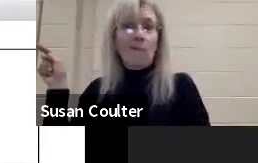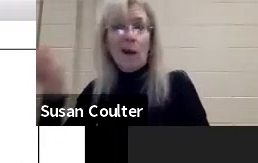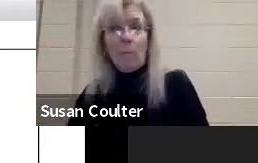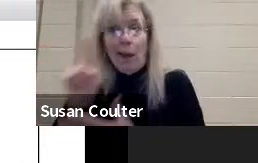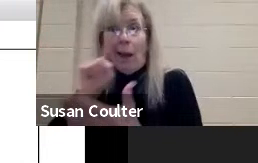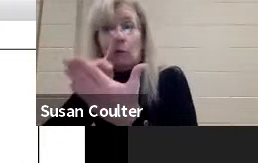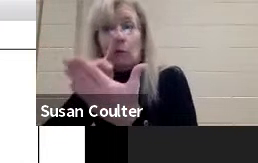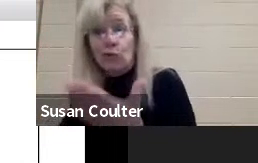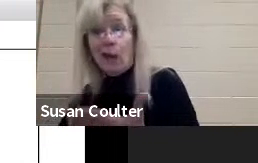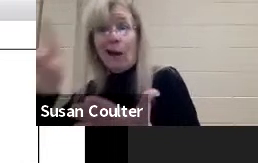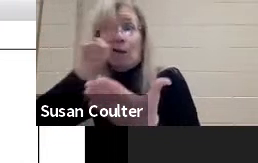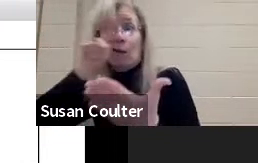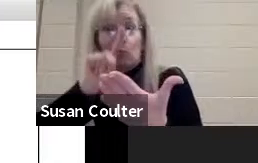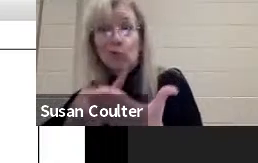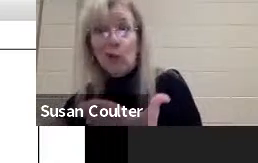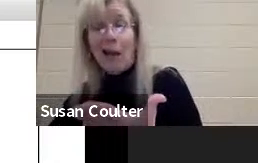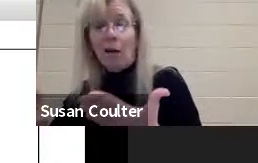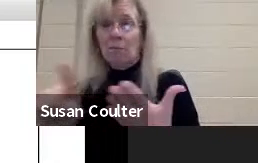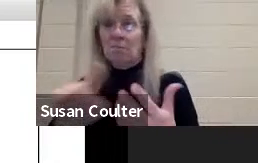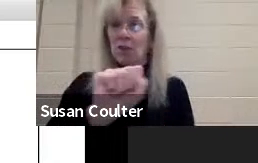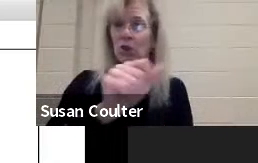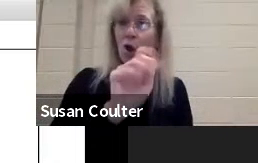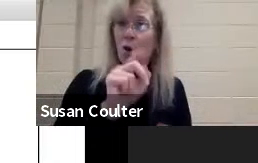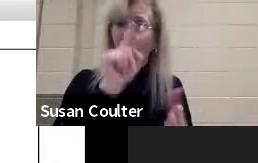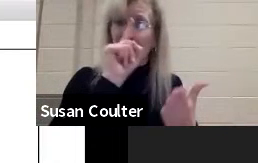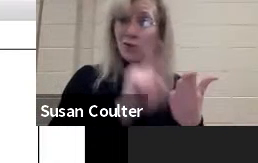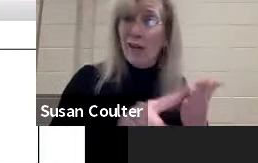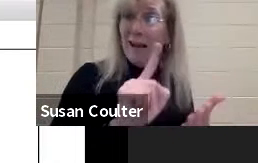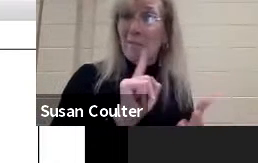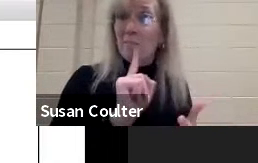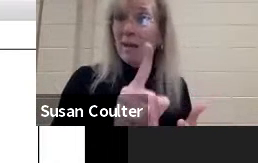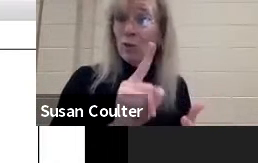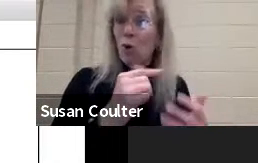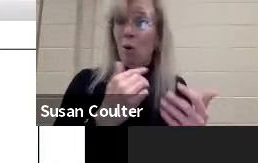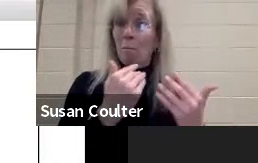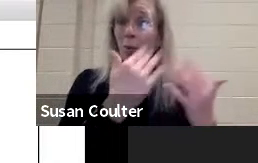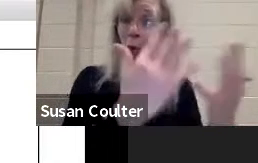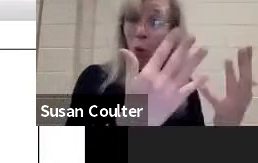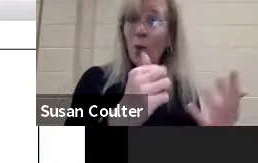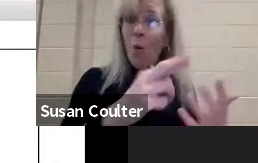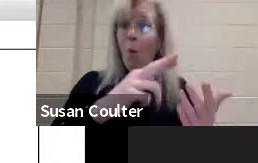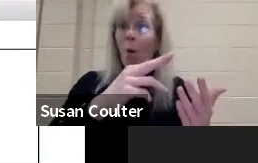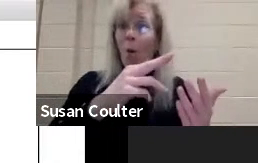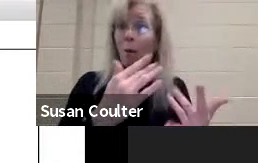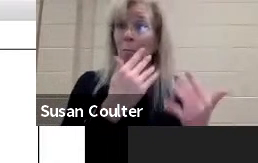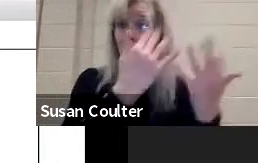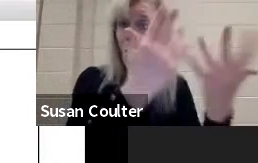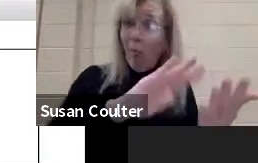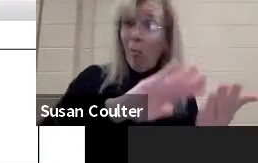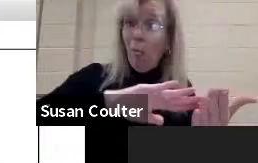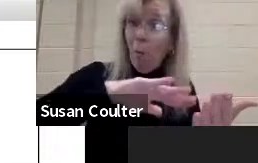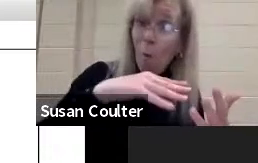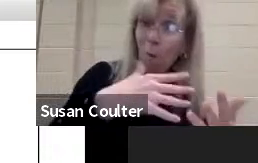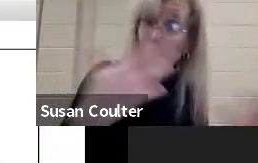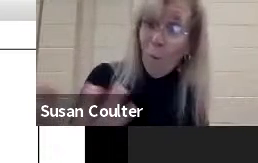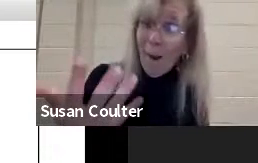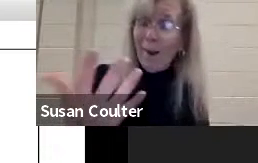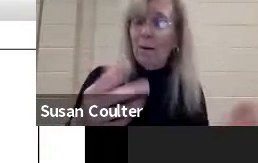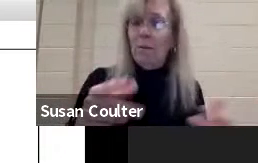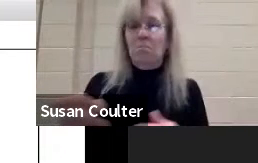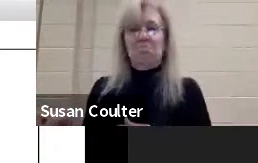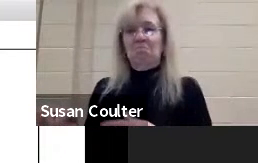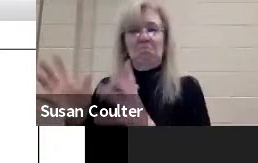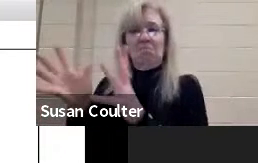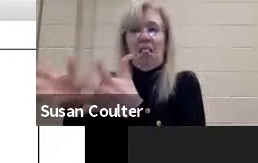You don't have to come back. Check. Stove, check. Burn or boil or